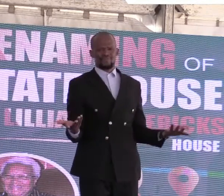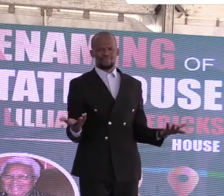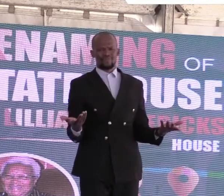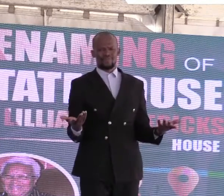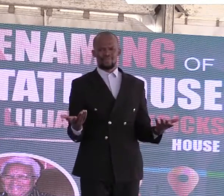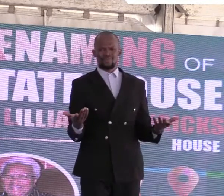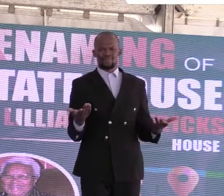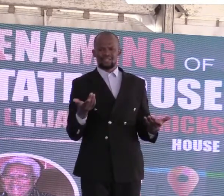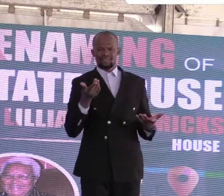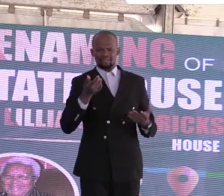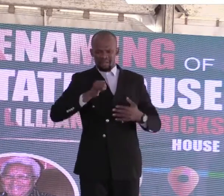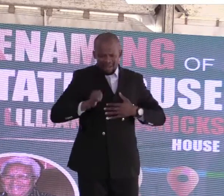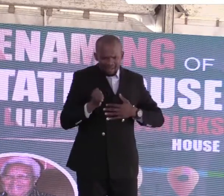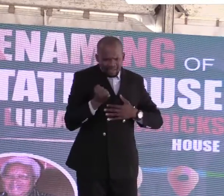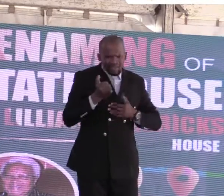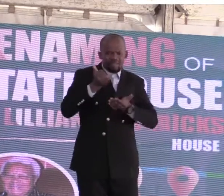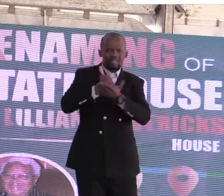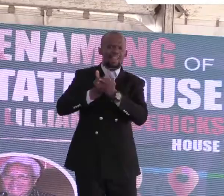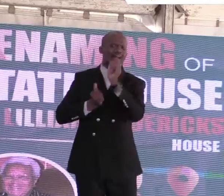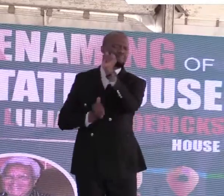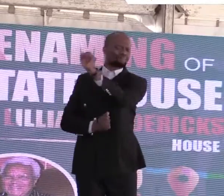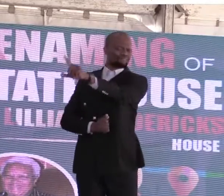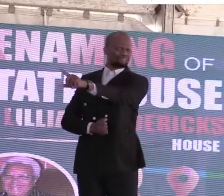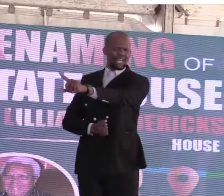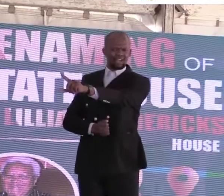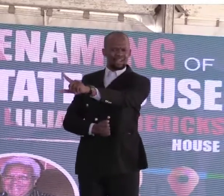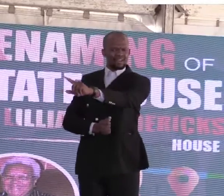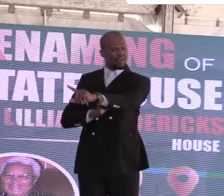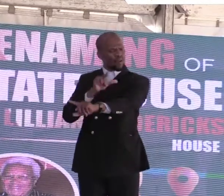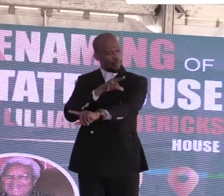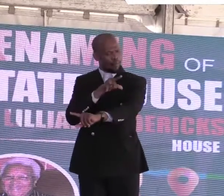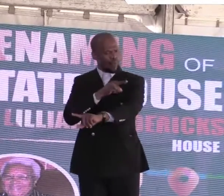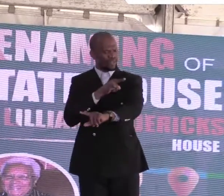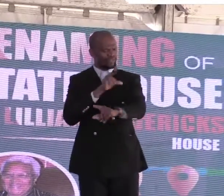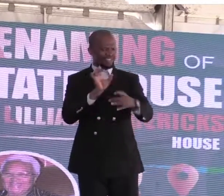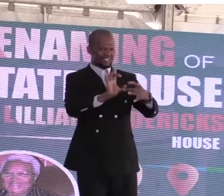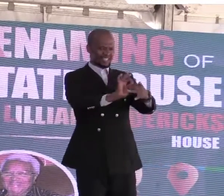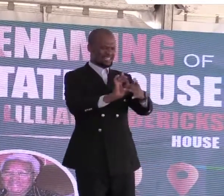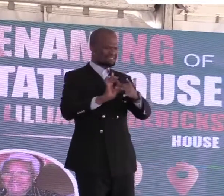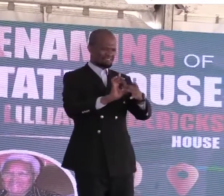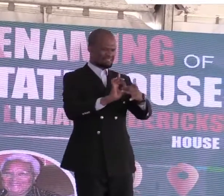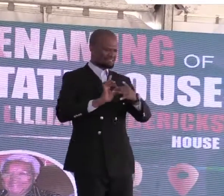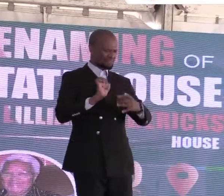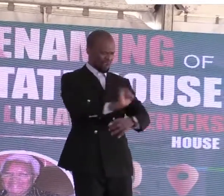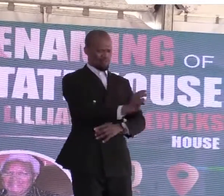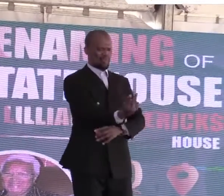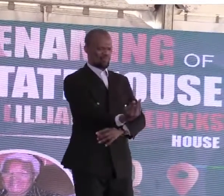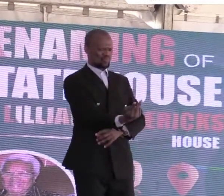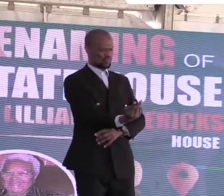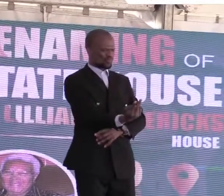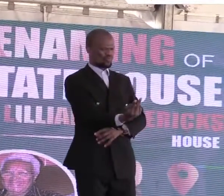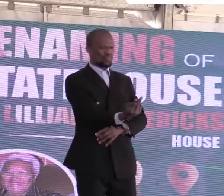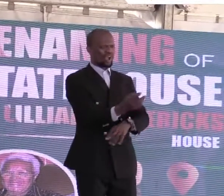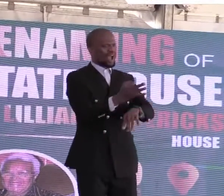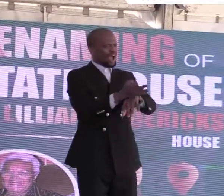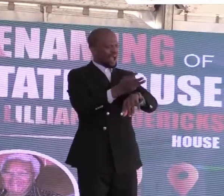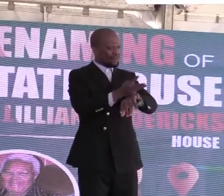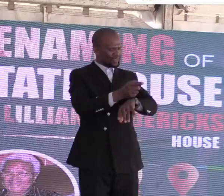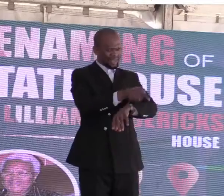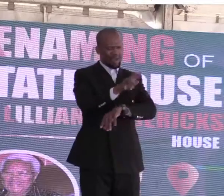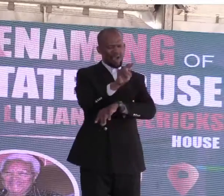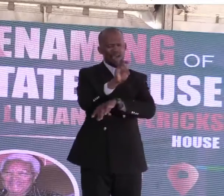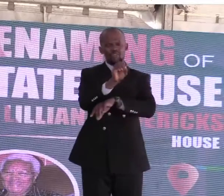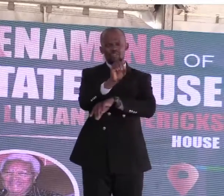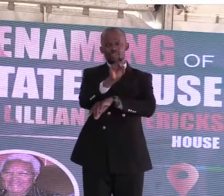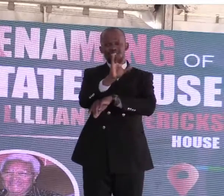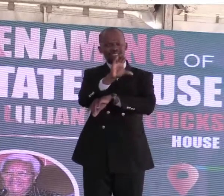yakhe. She's staying somewhere because of the relationship that was not good. The father has got